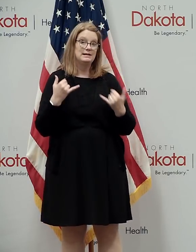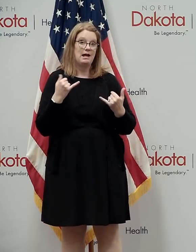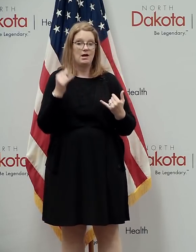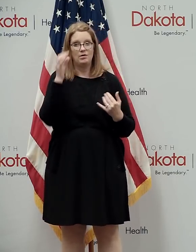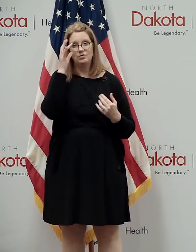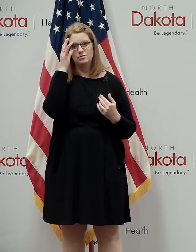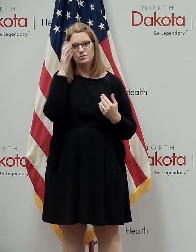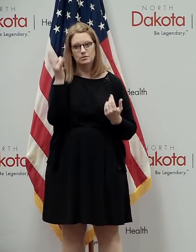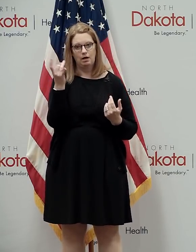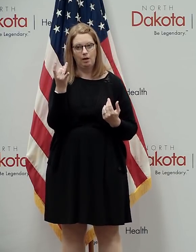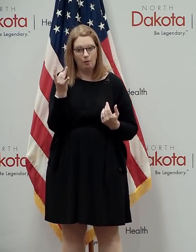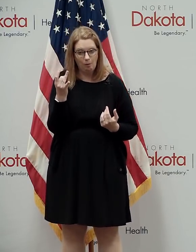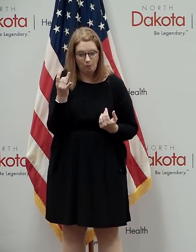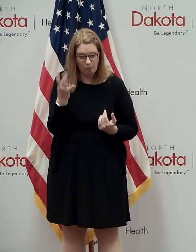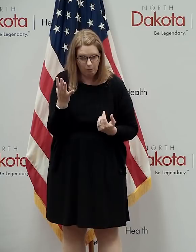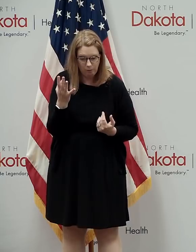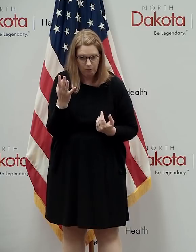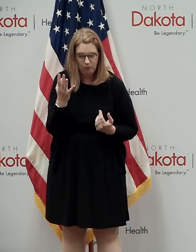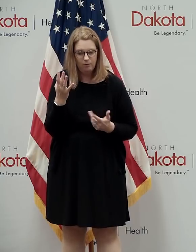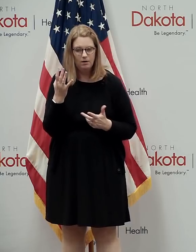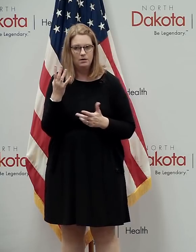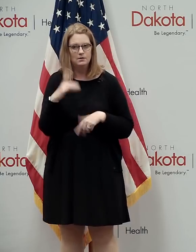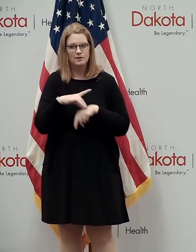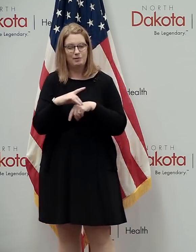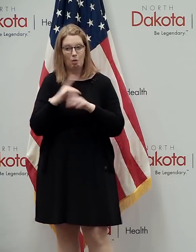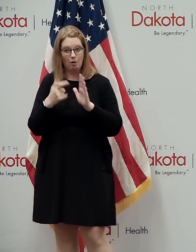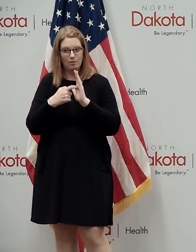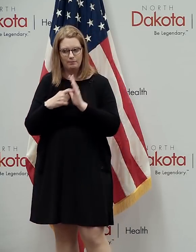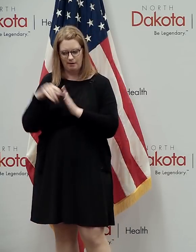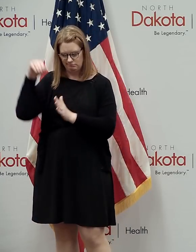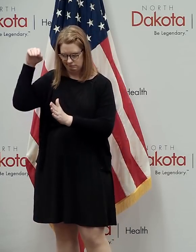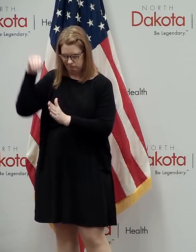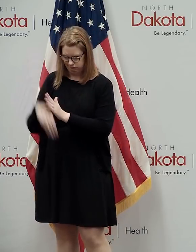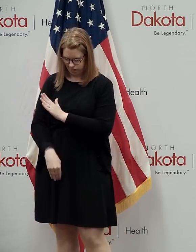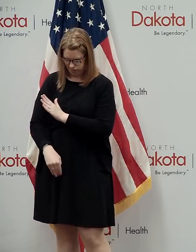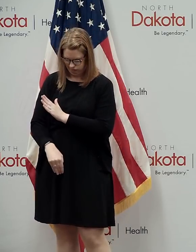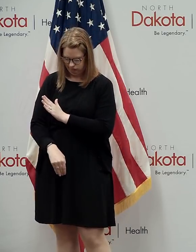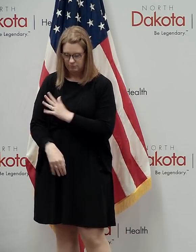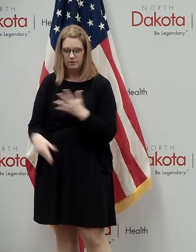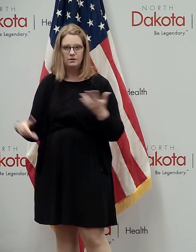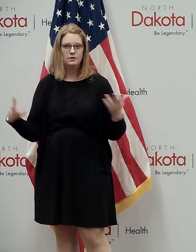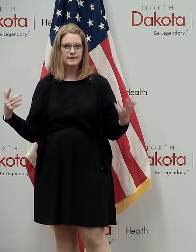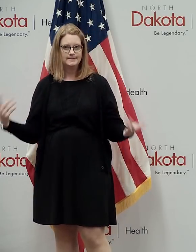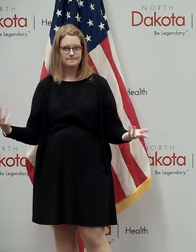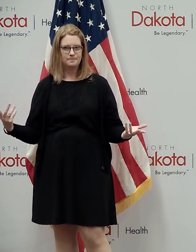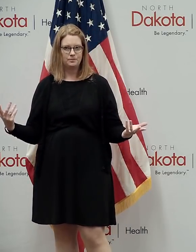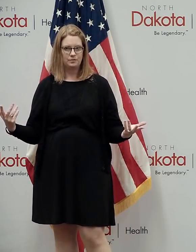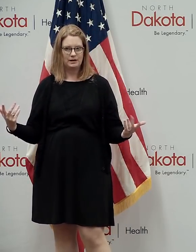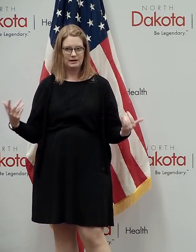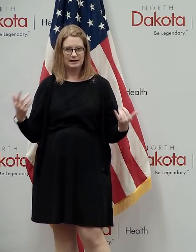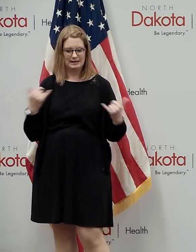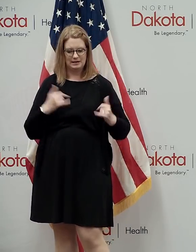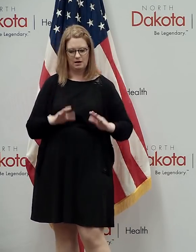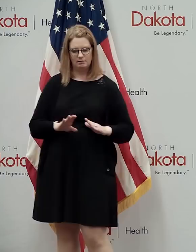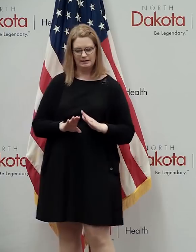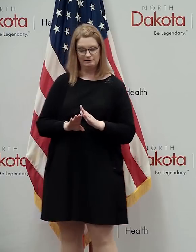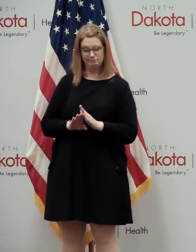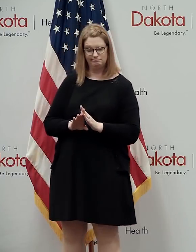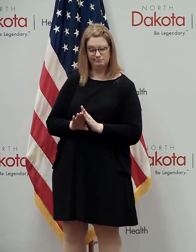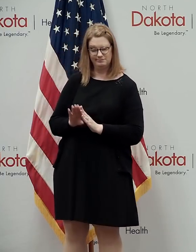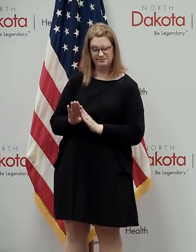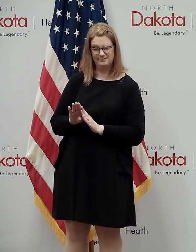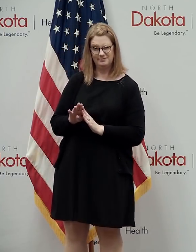of an unprecedented global demand shock and reduction of energy, and it creeps back up to $40 a